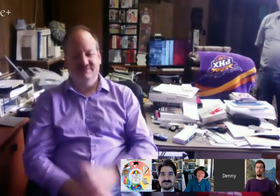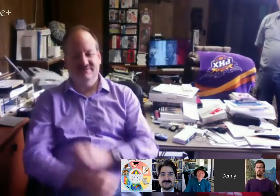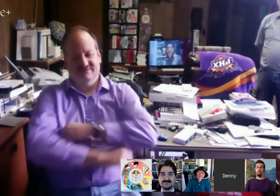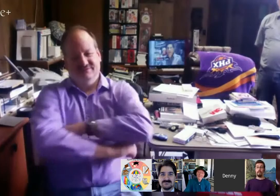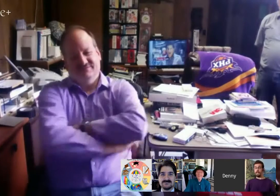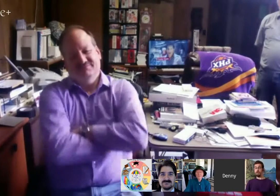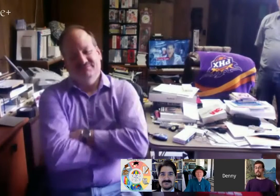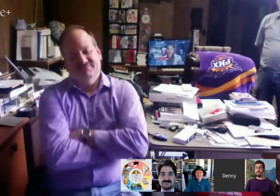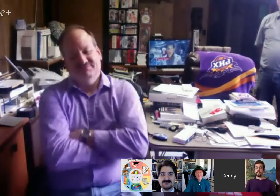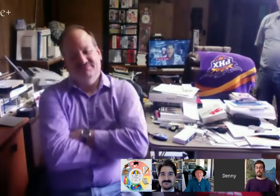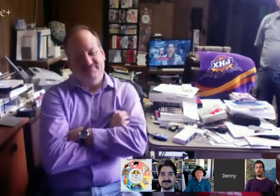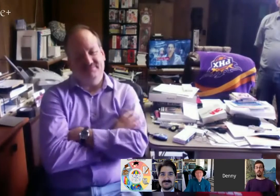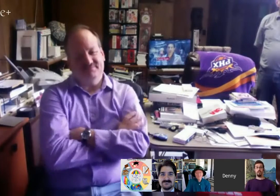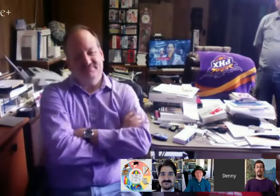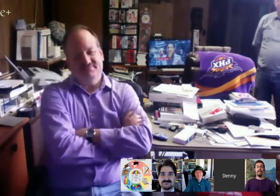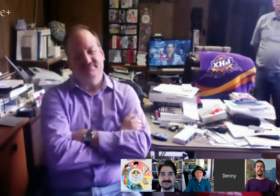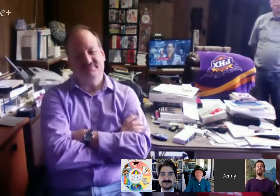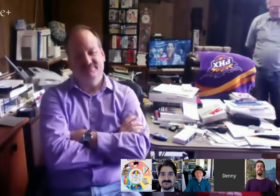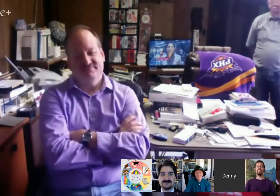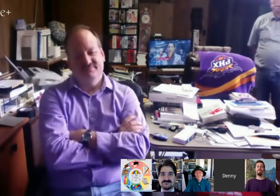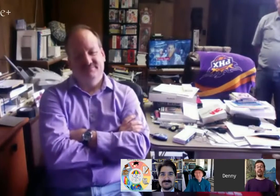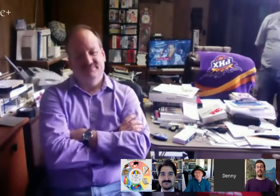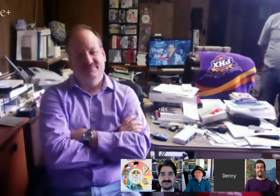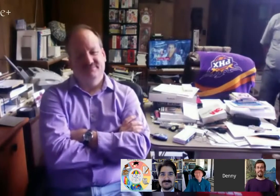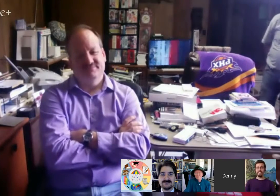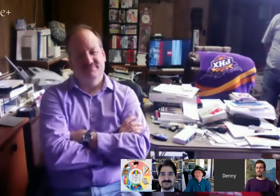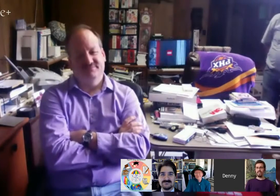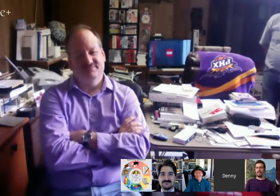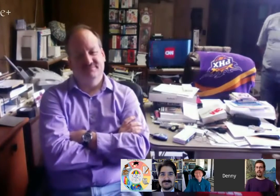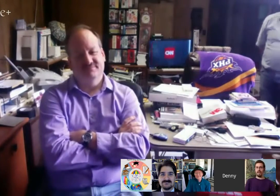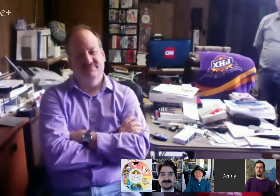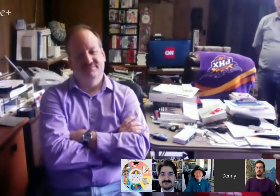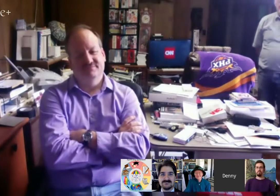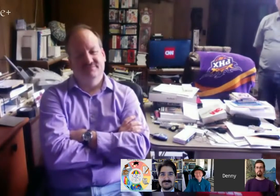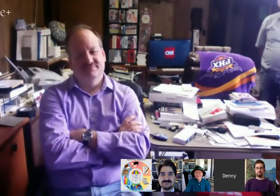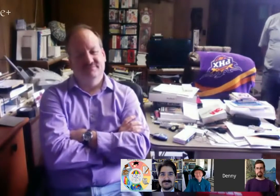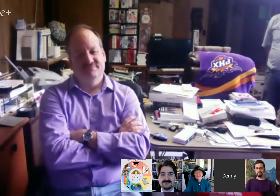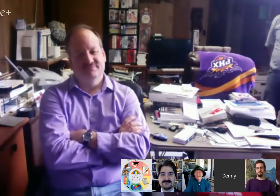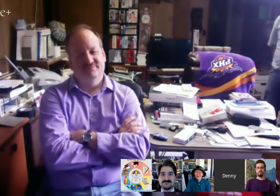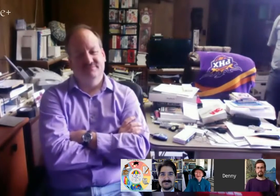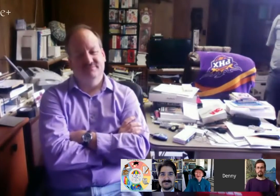of people who'd be interested in such an innovative idea just like I am.